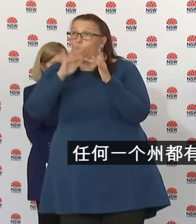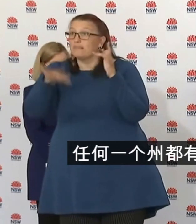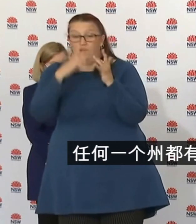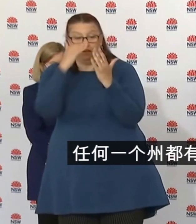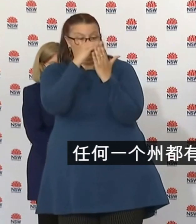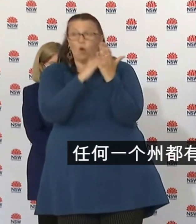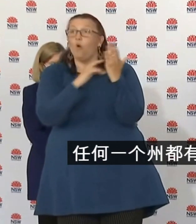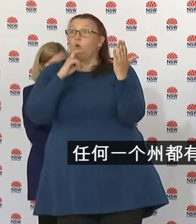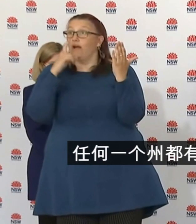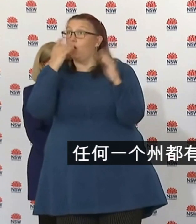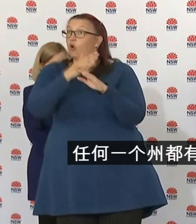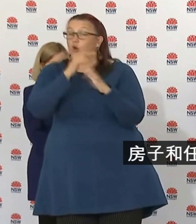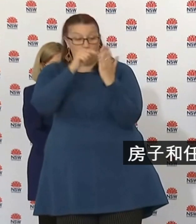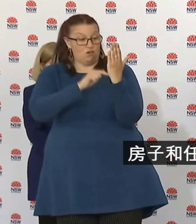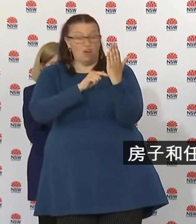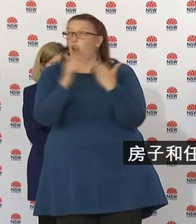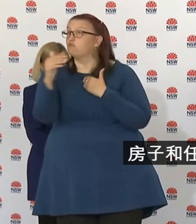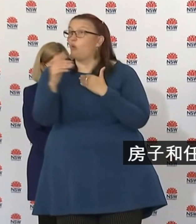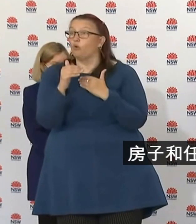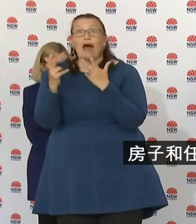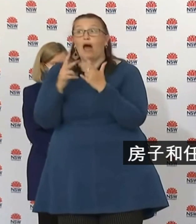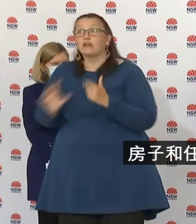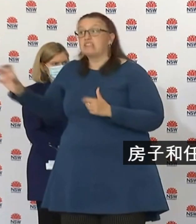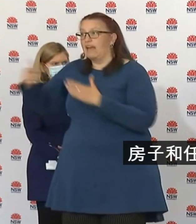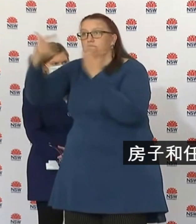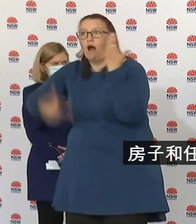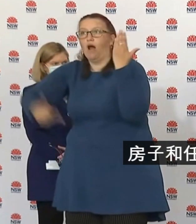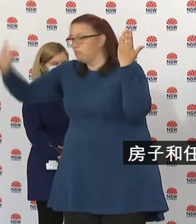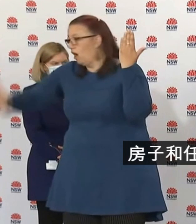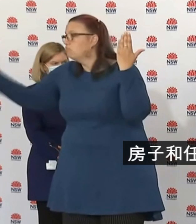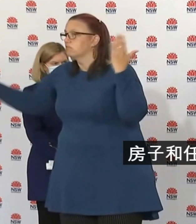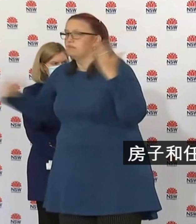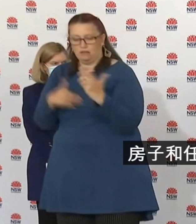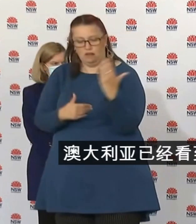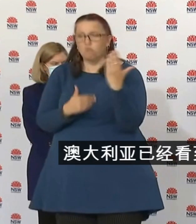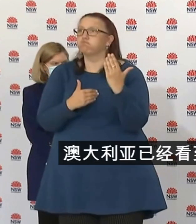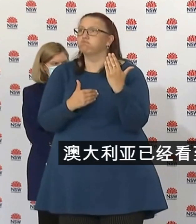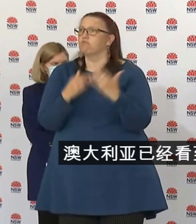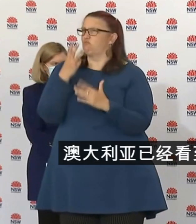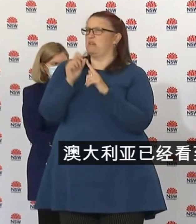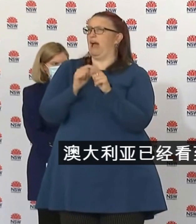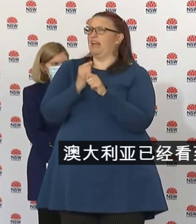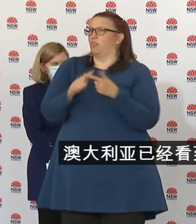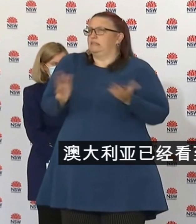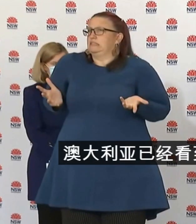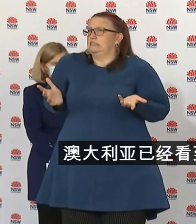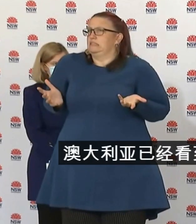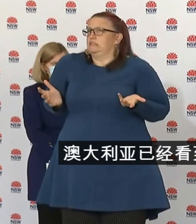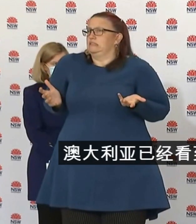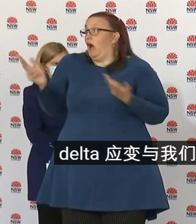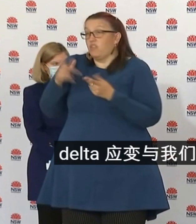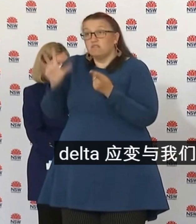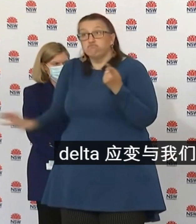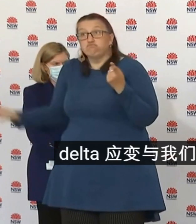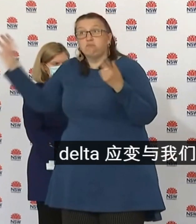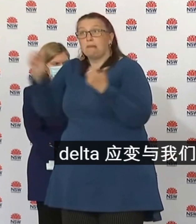The ways in which, the reasons why you can leave your house is as strict as it is for anybody, anywhere that Australia has seen. And that's what we need,